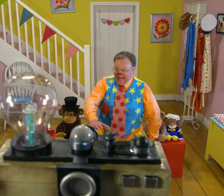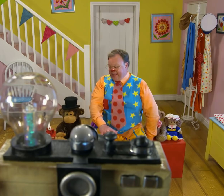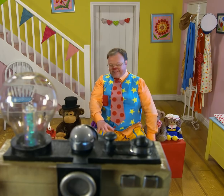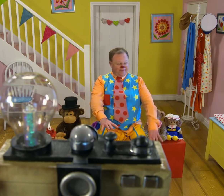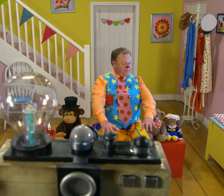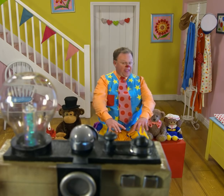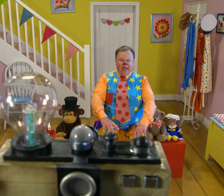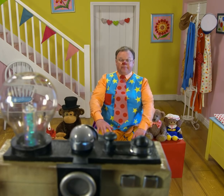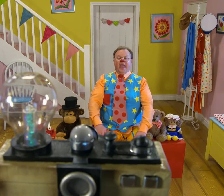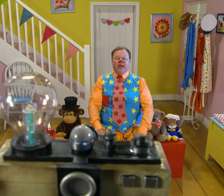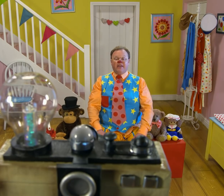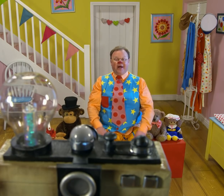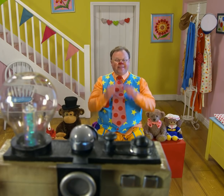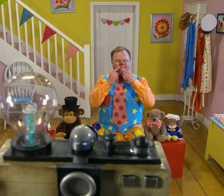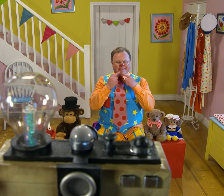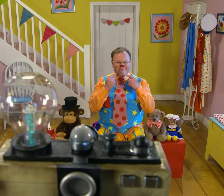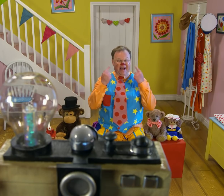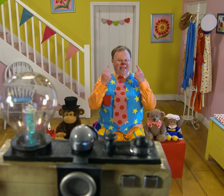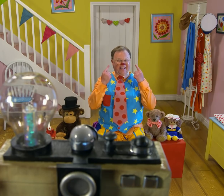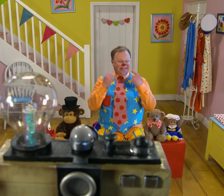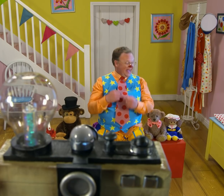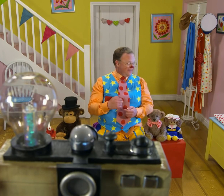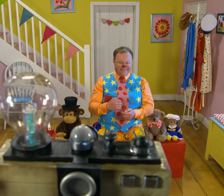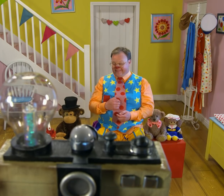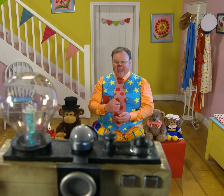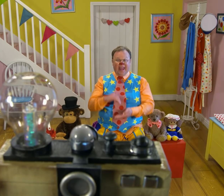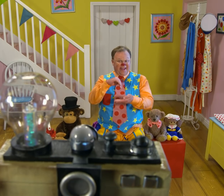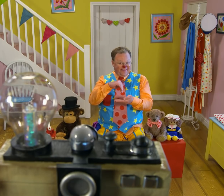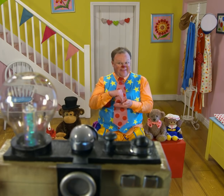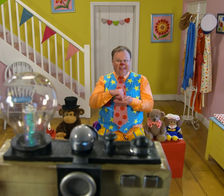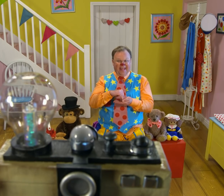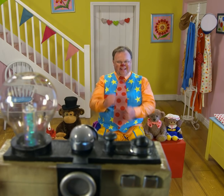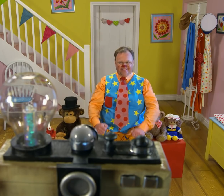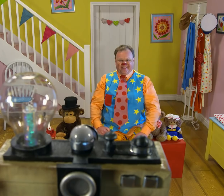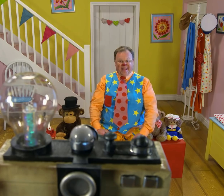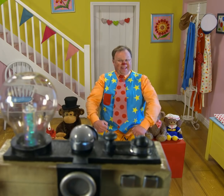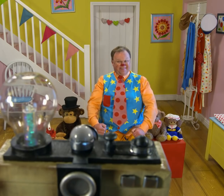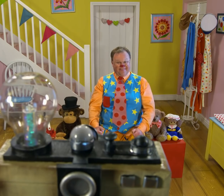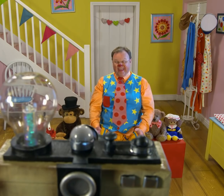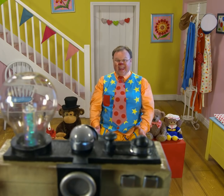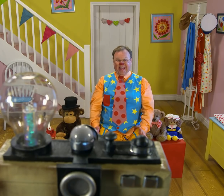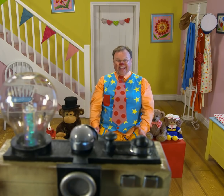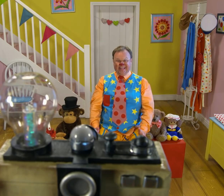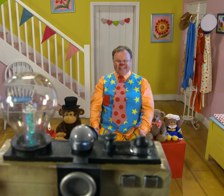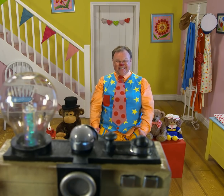class? everyone smile and say cheese. Cheese.